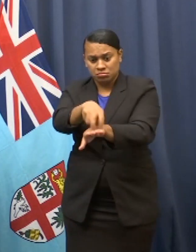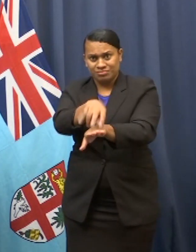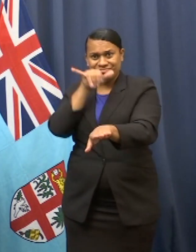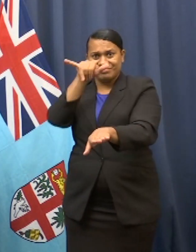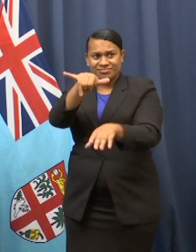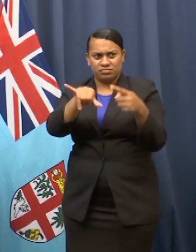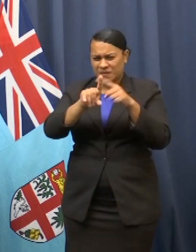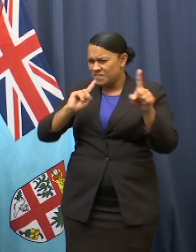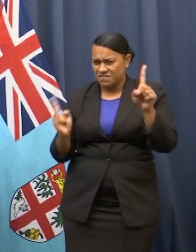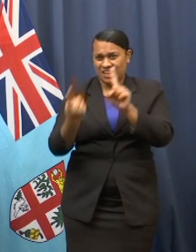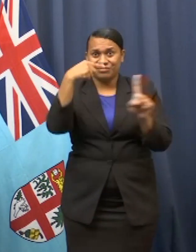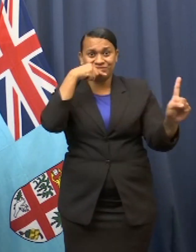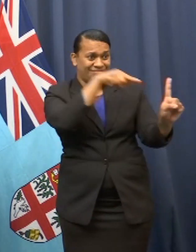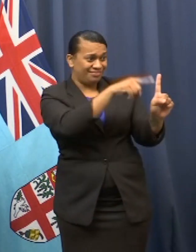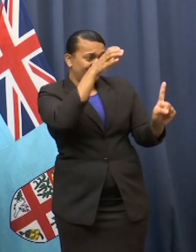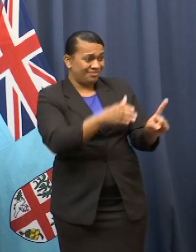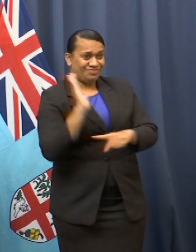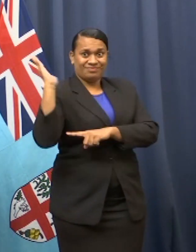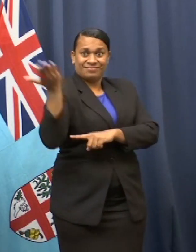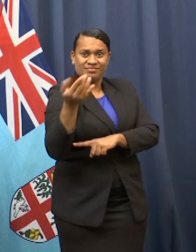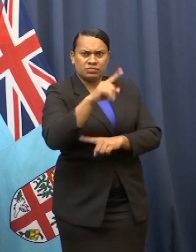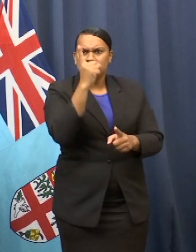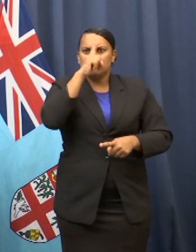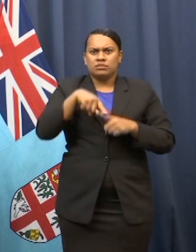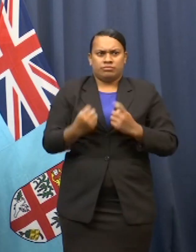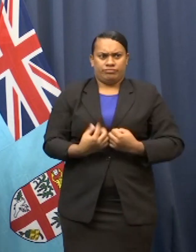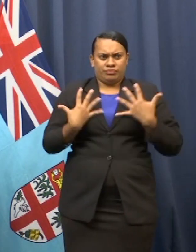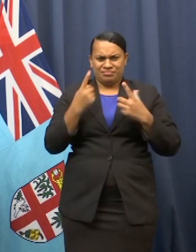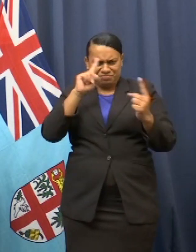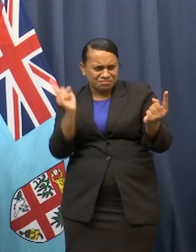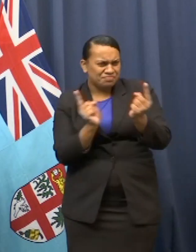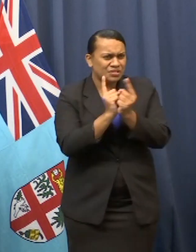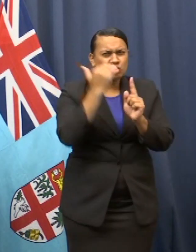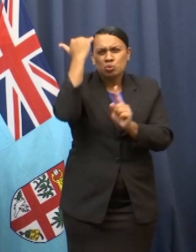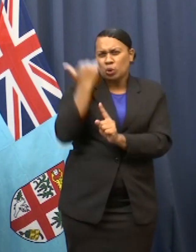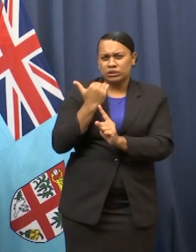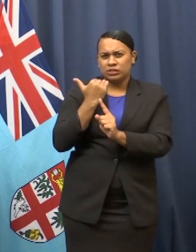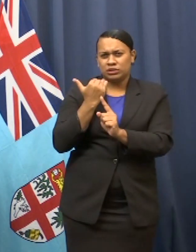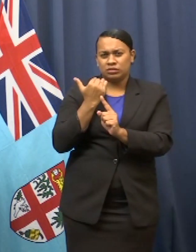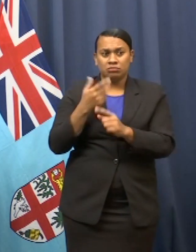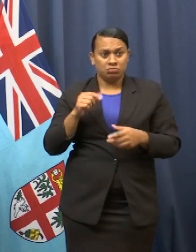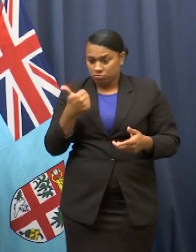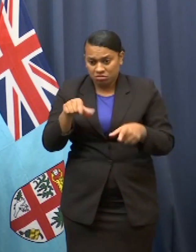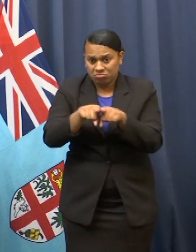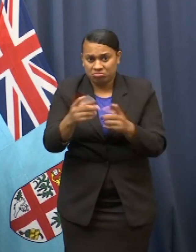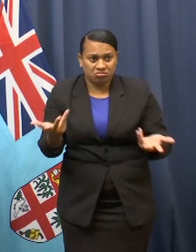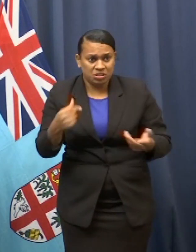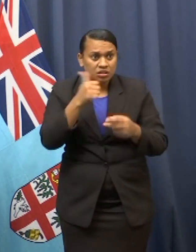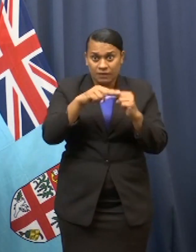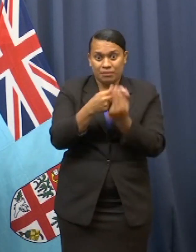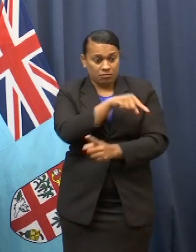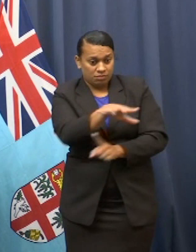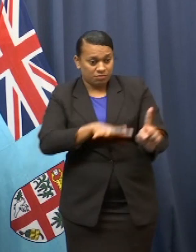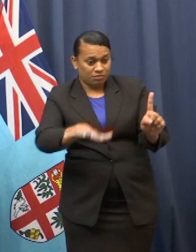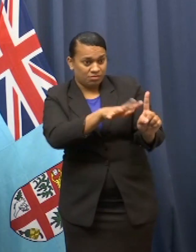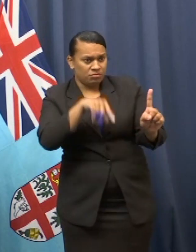have been extremely brief, especially compared to the intimacy of a 12-person household,